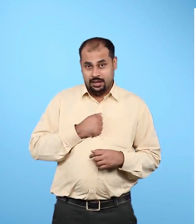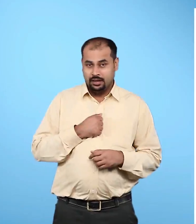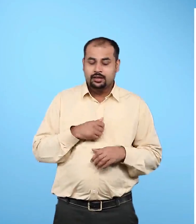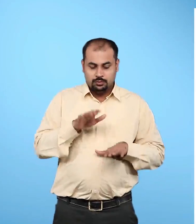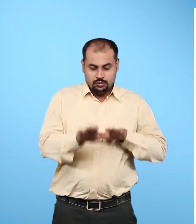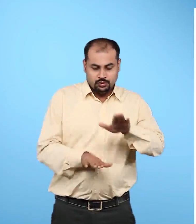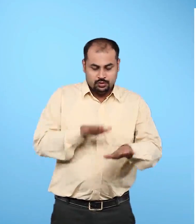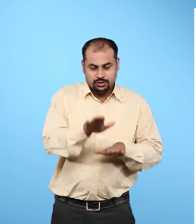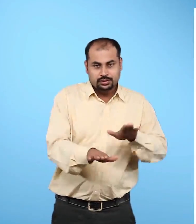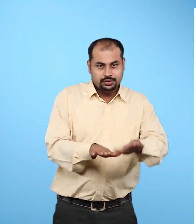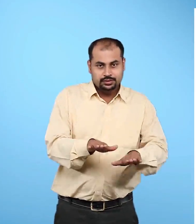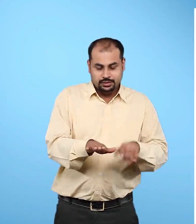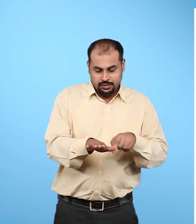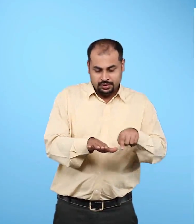My footprints.